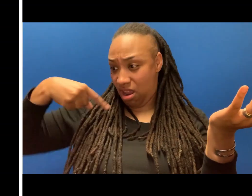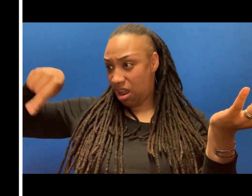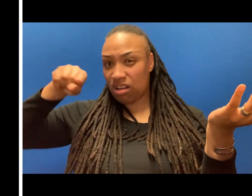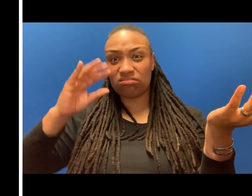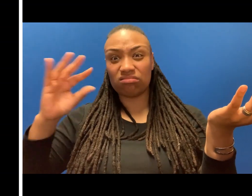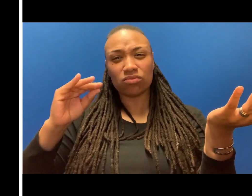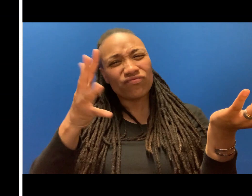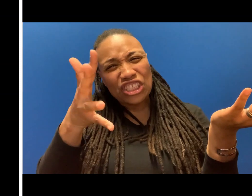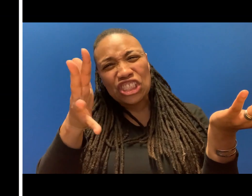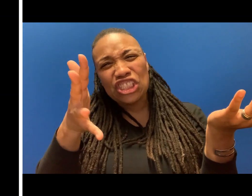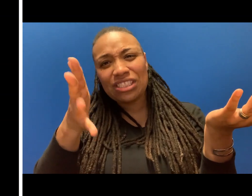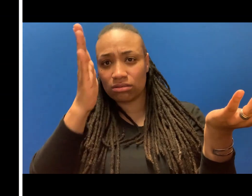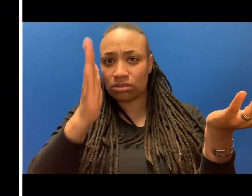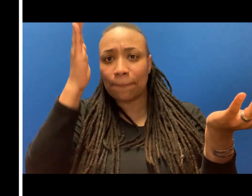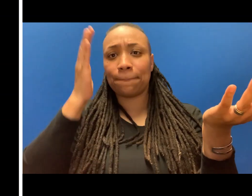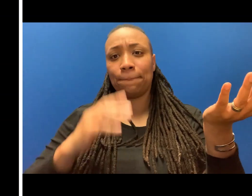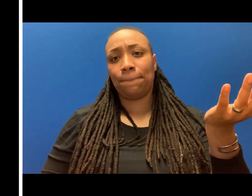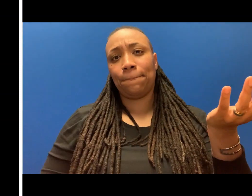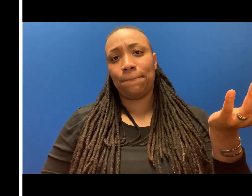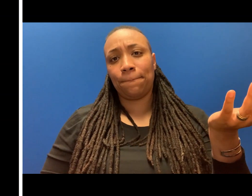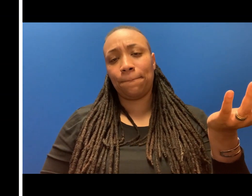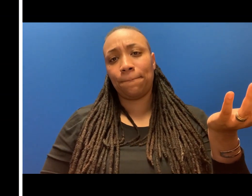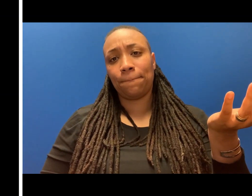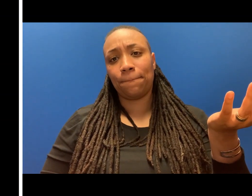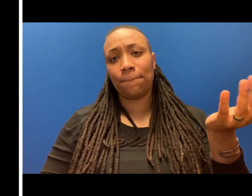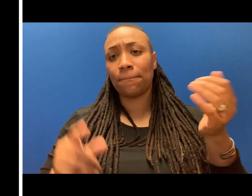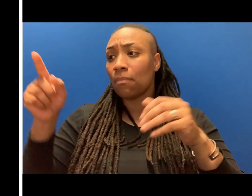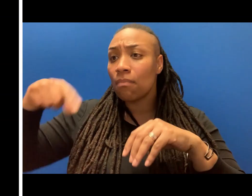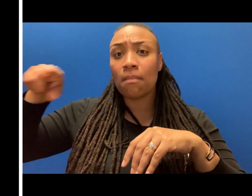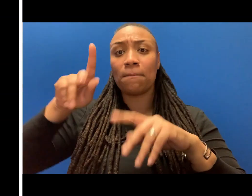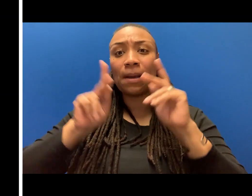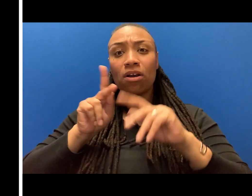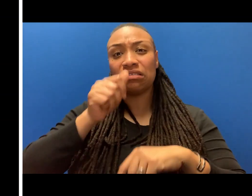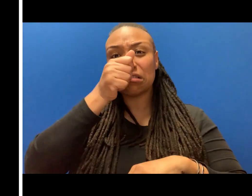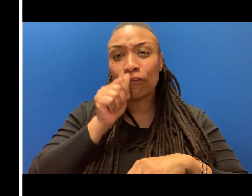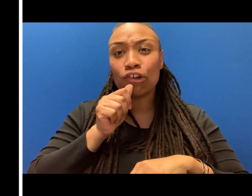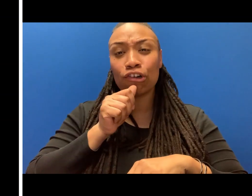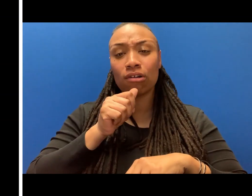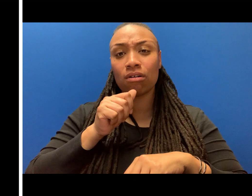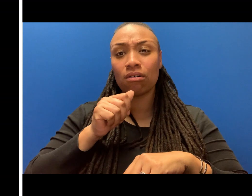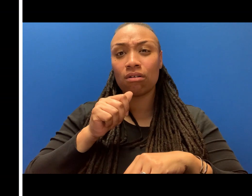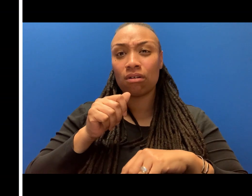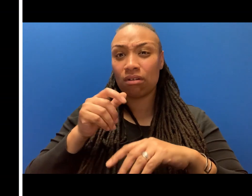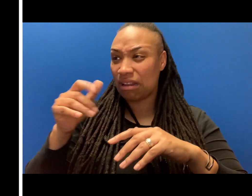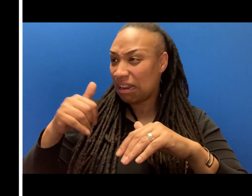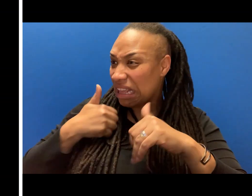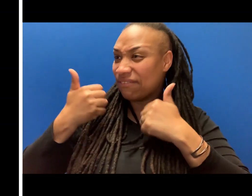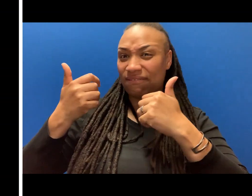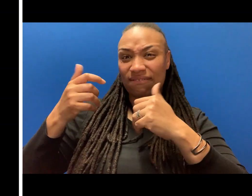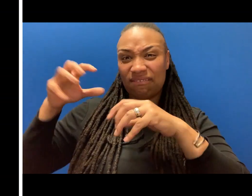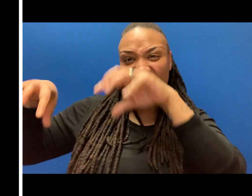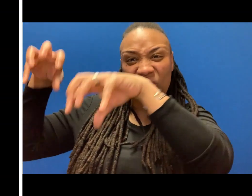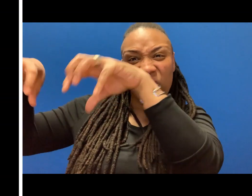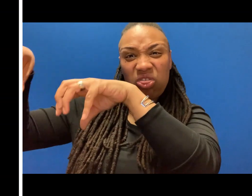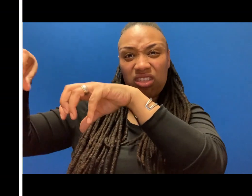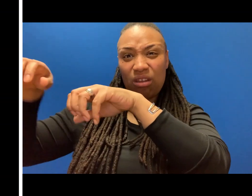people are suffering like that is happening in a vacuum. Like black people are suffering at the hands of some amorphous blob we call